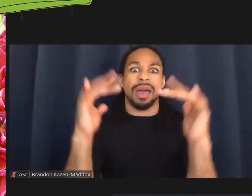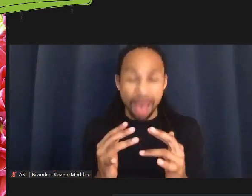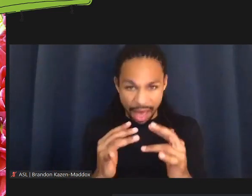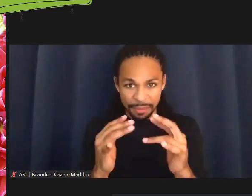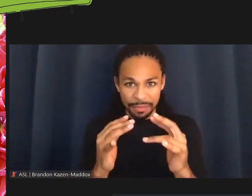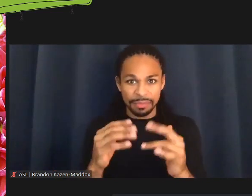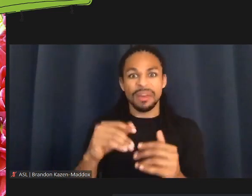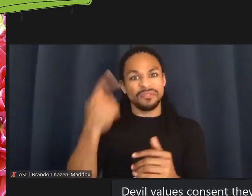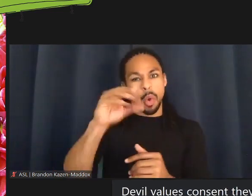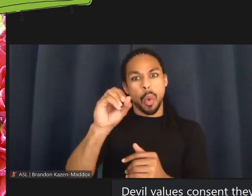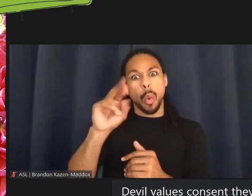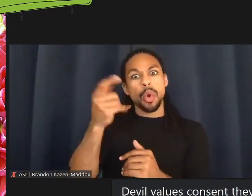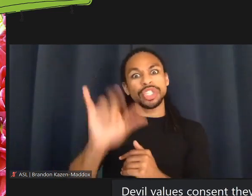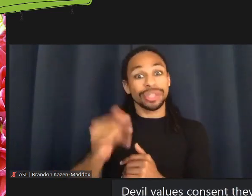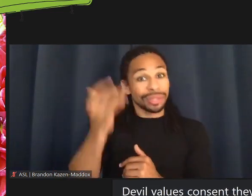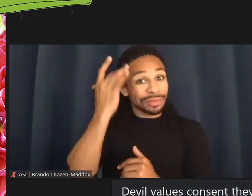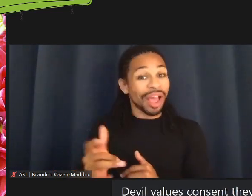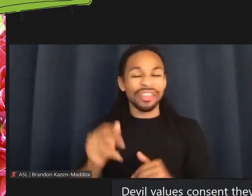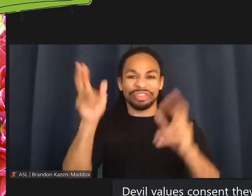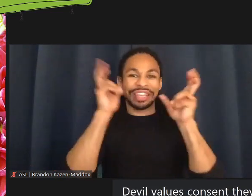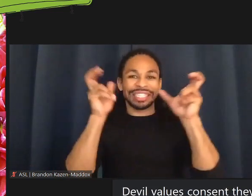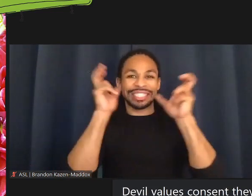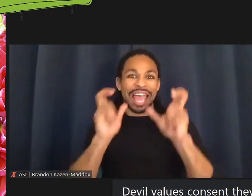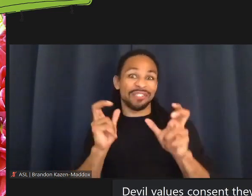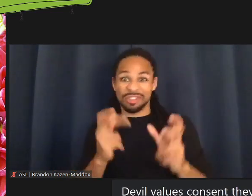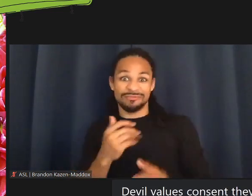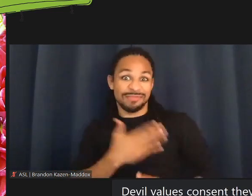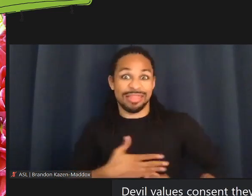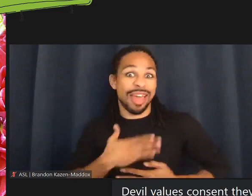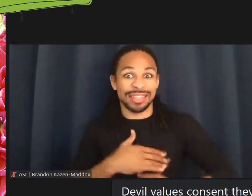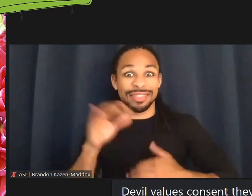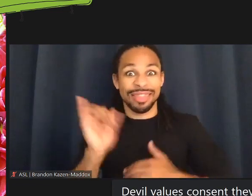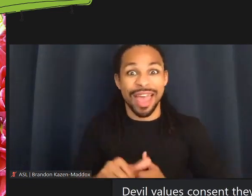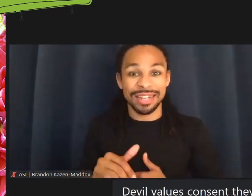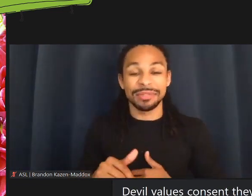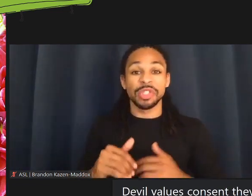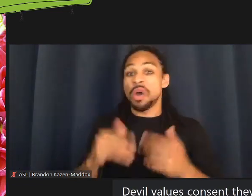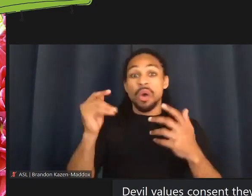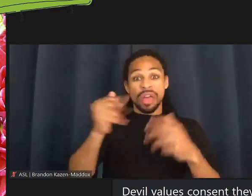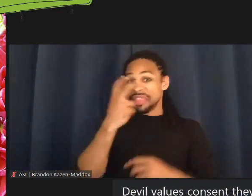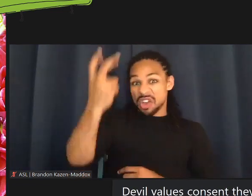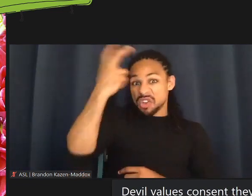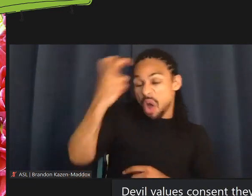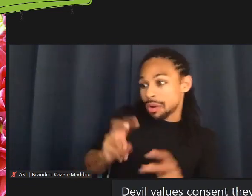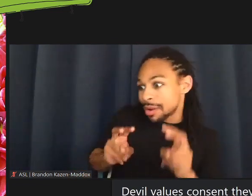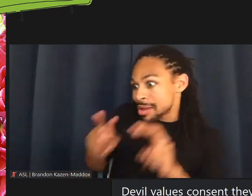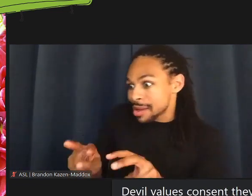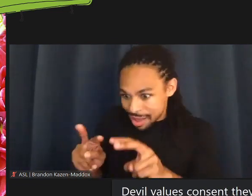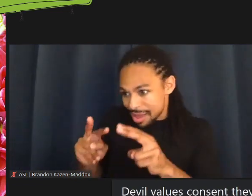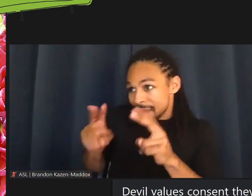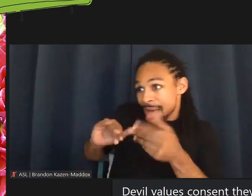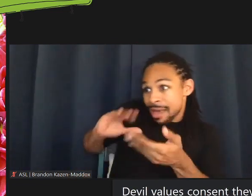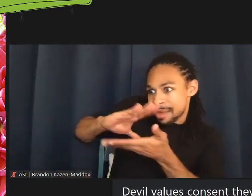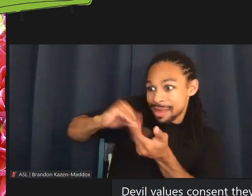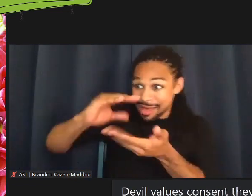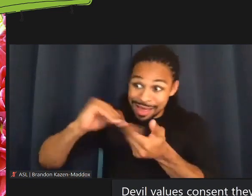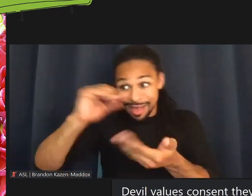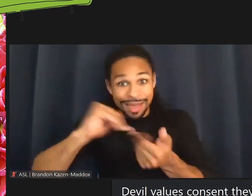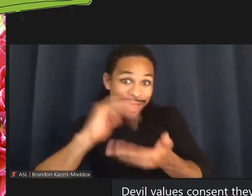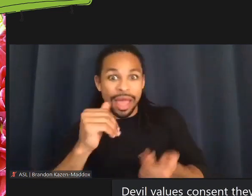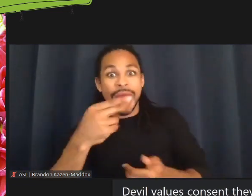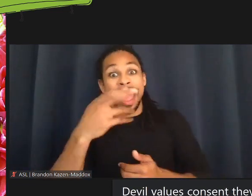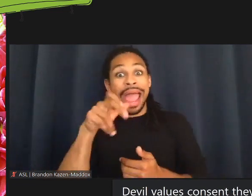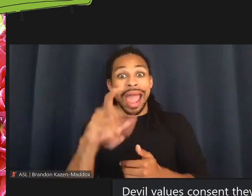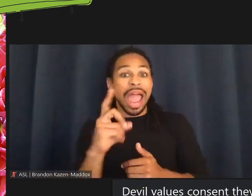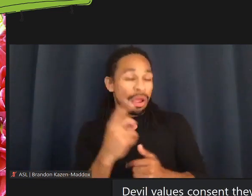into that. Everyone in the vicinity is on the verge of ecstasy when Harold starts to cry. The devil turns the burnt out